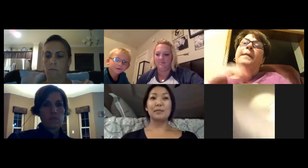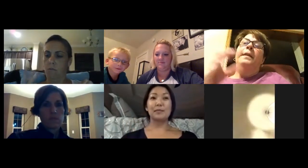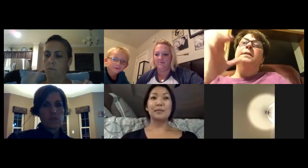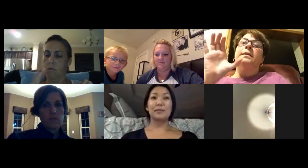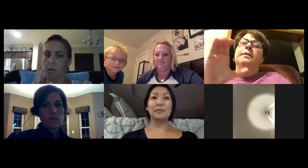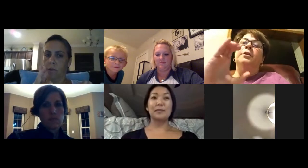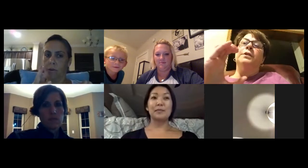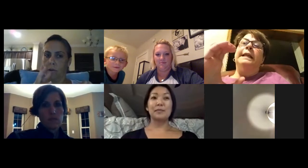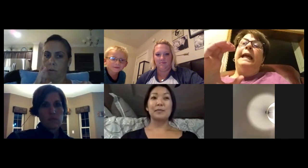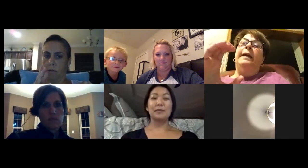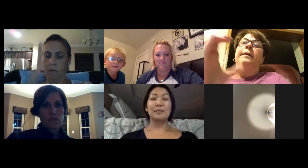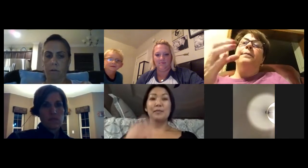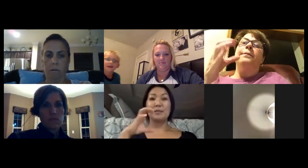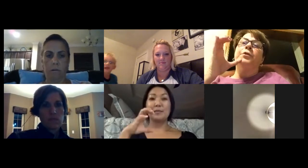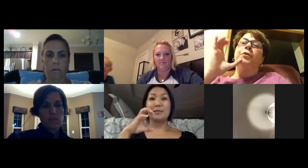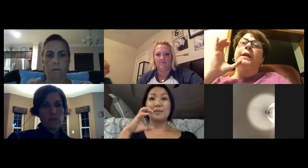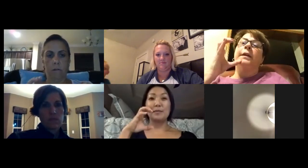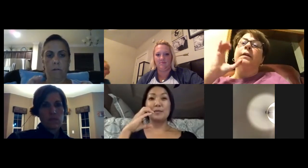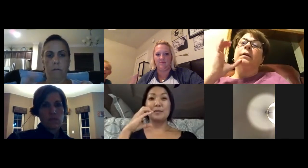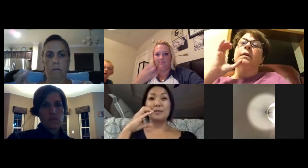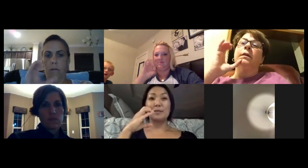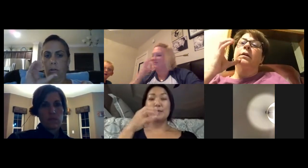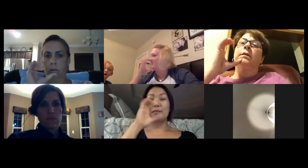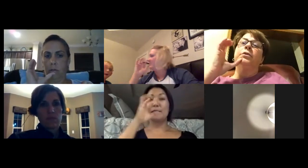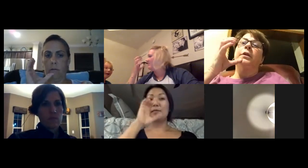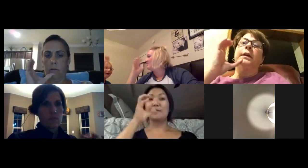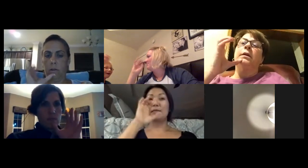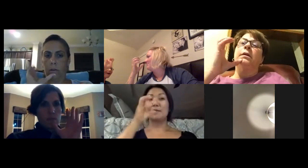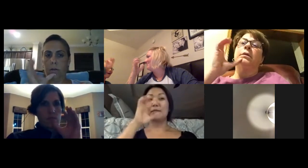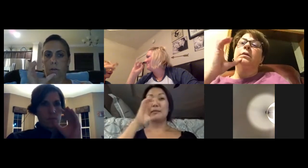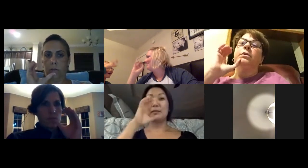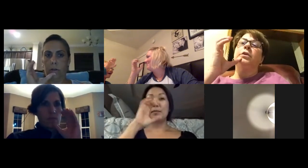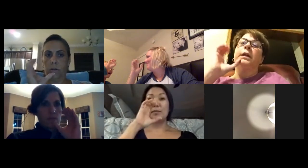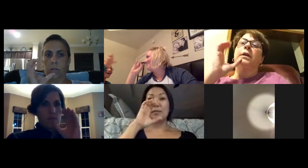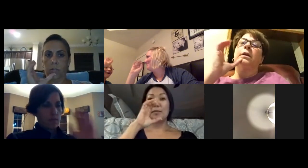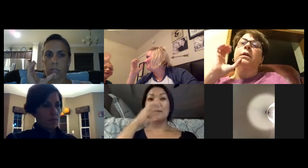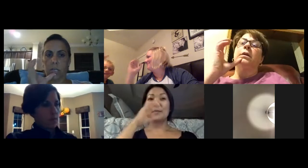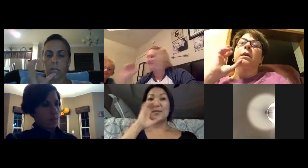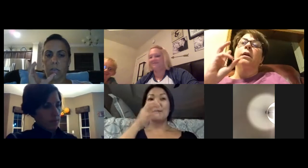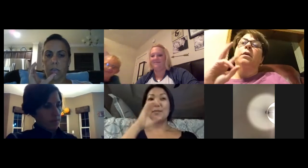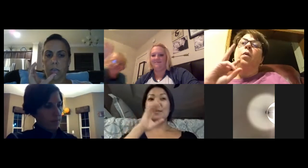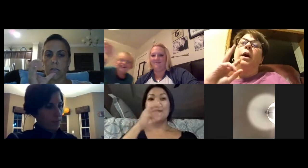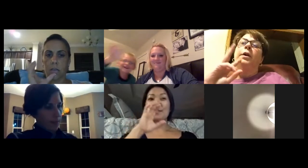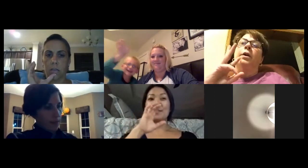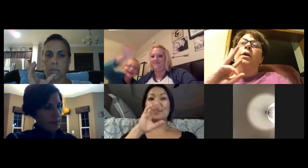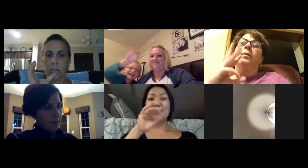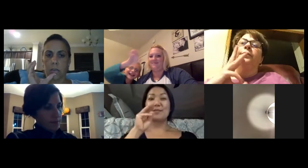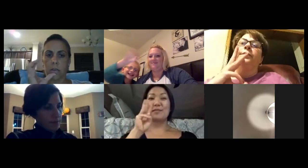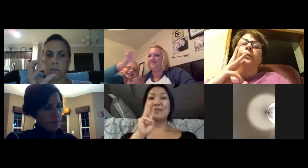this is your C hand, drink, drink, drink, water,